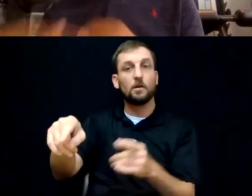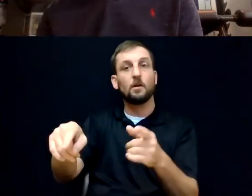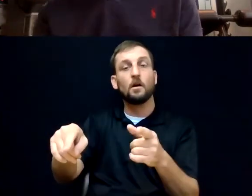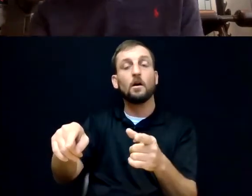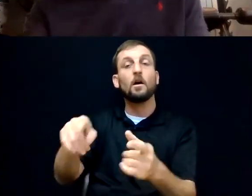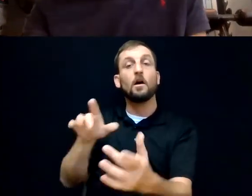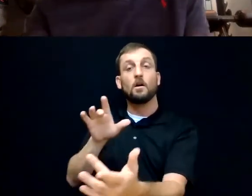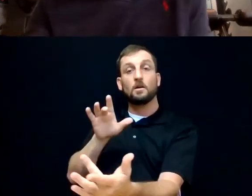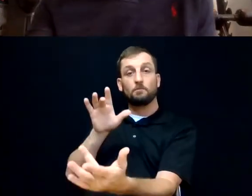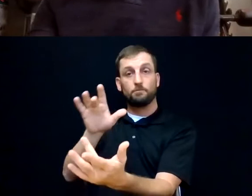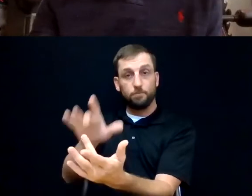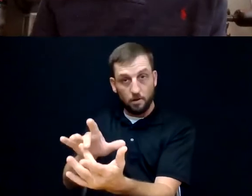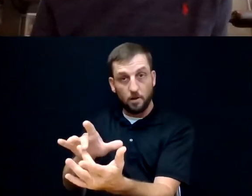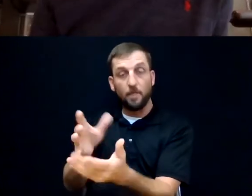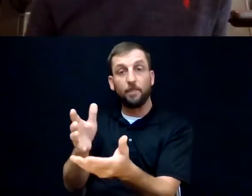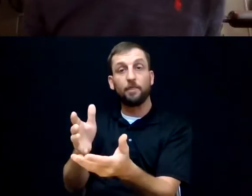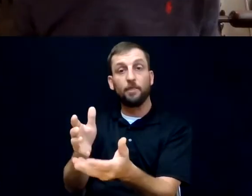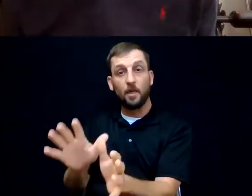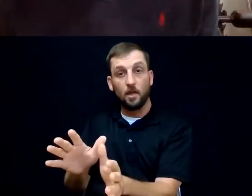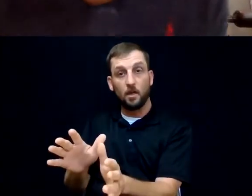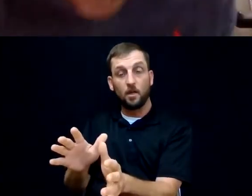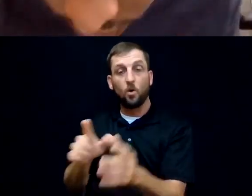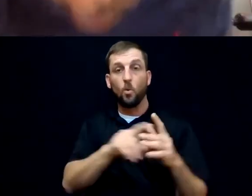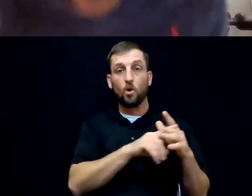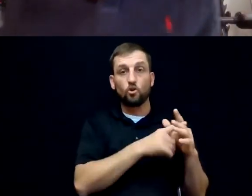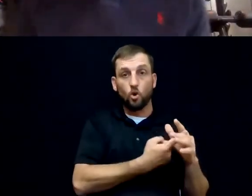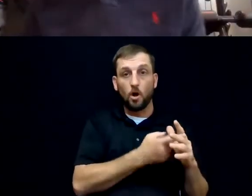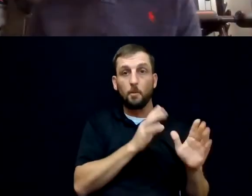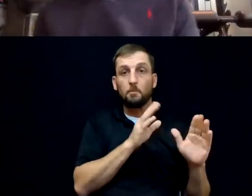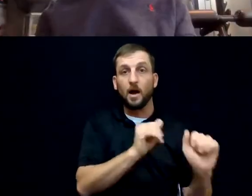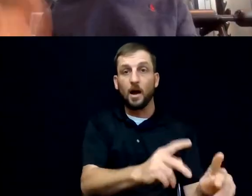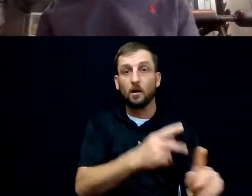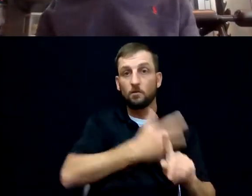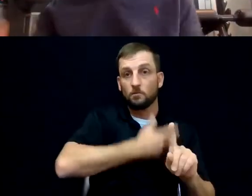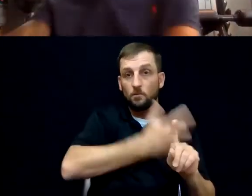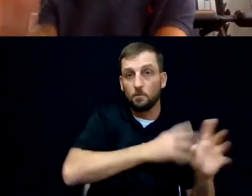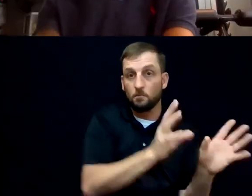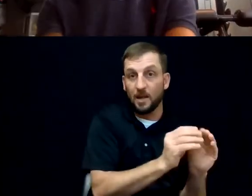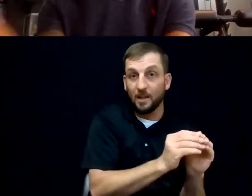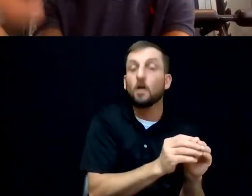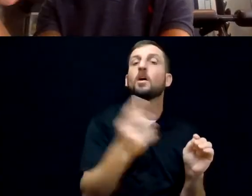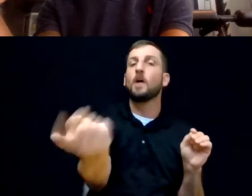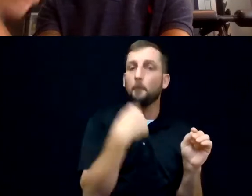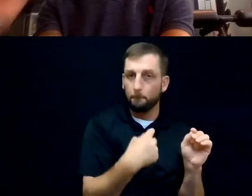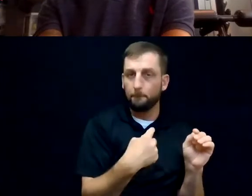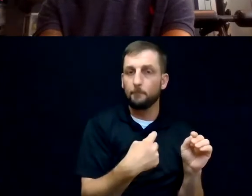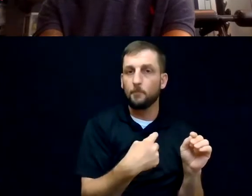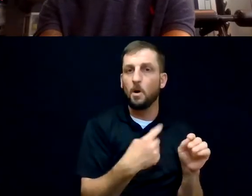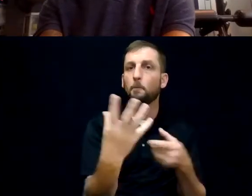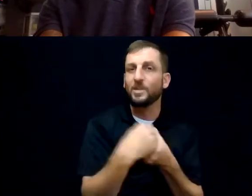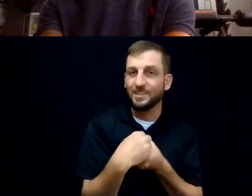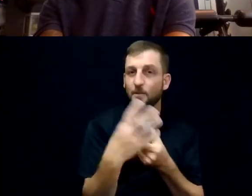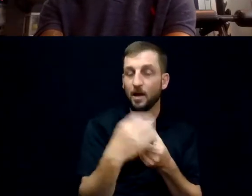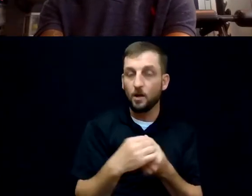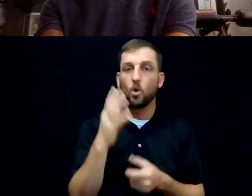with them, and then whenever we start resuming quarterly meetings, have quarterly meetings, come to the meetings and participate, because you're going to find out a